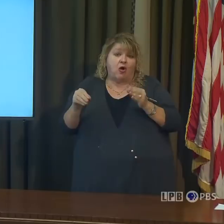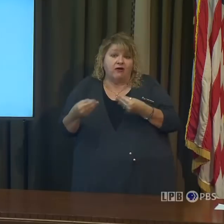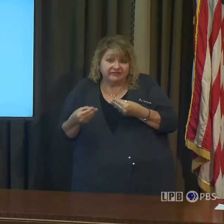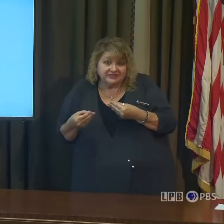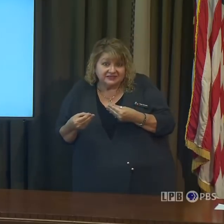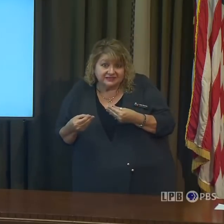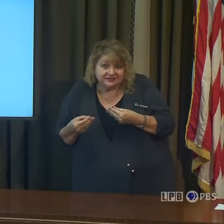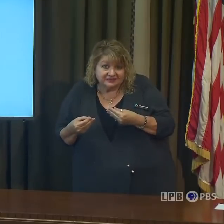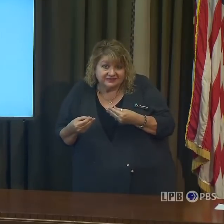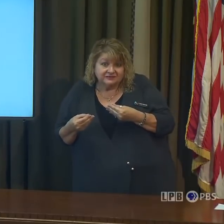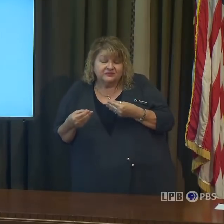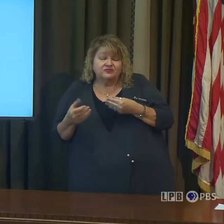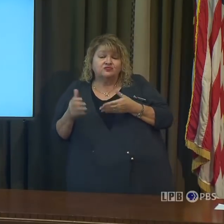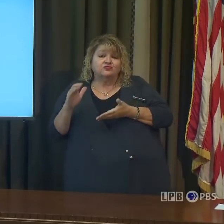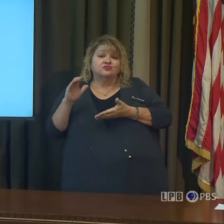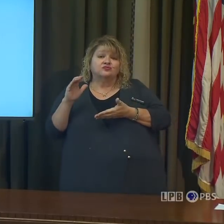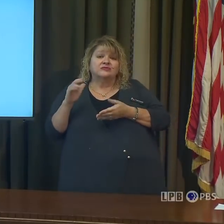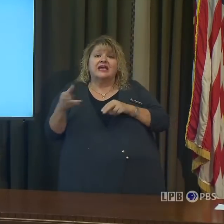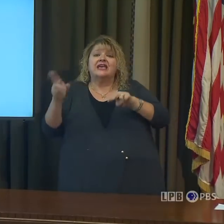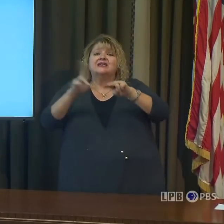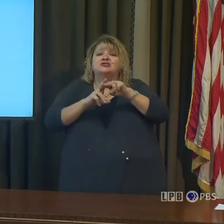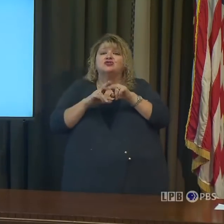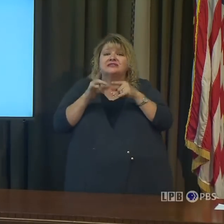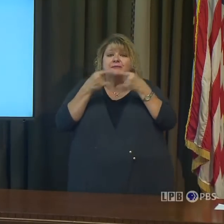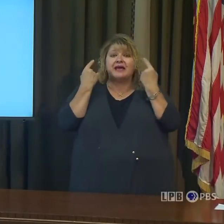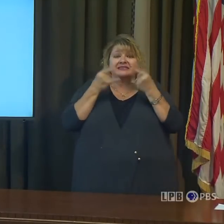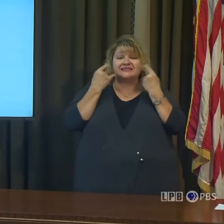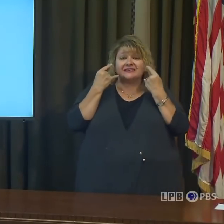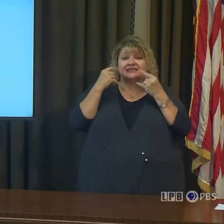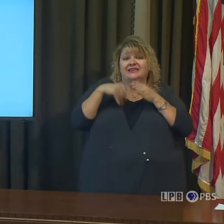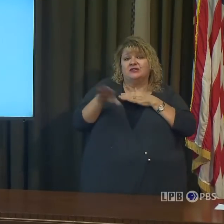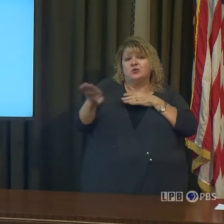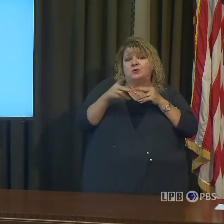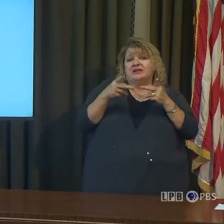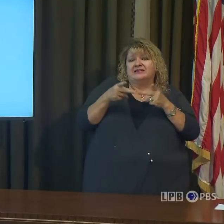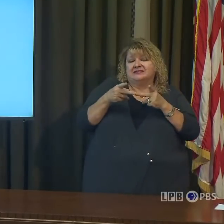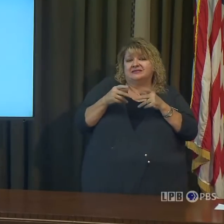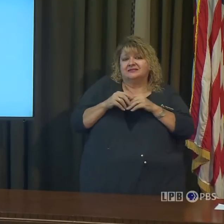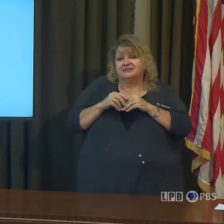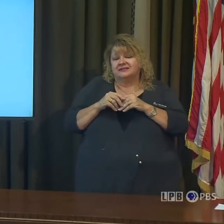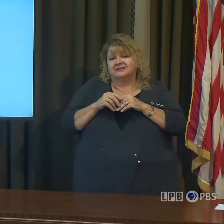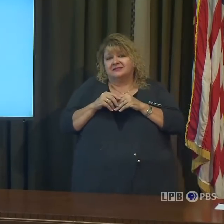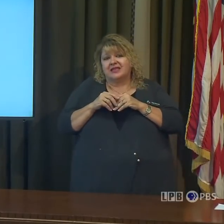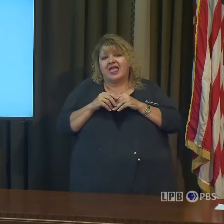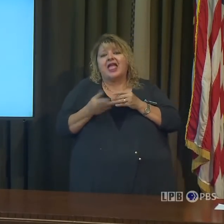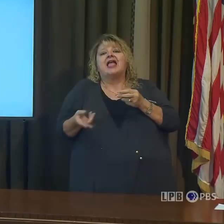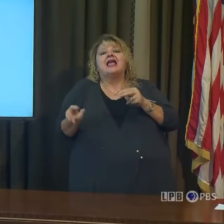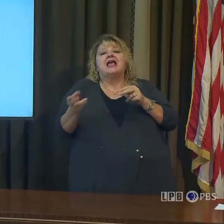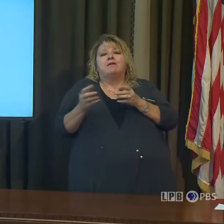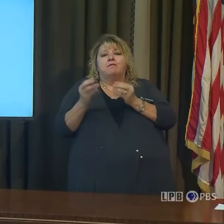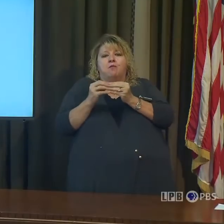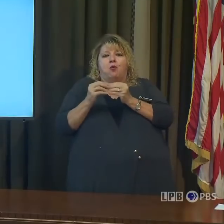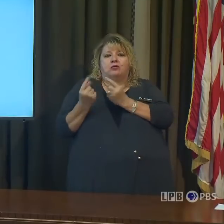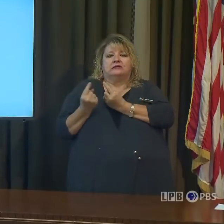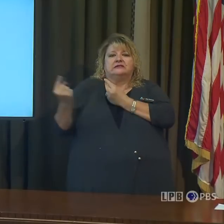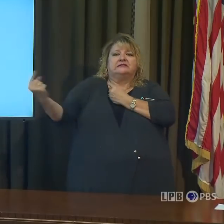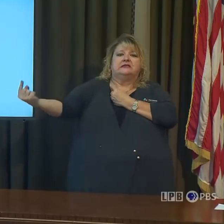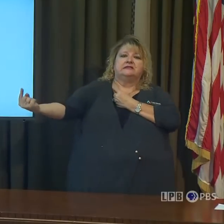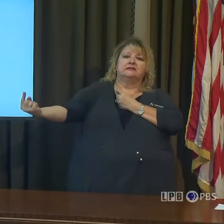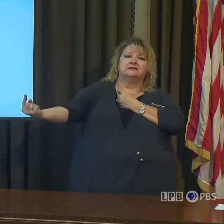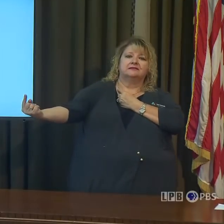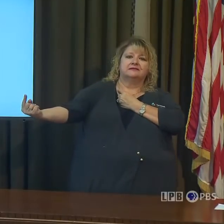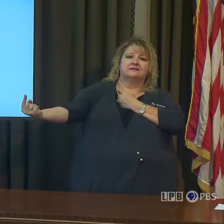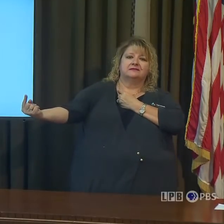time, increase the masking in their facilities, and increase the distancing. And you will be